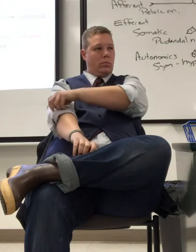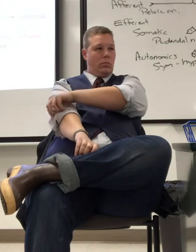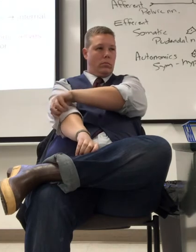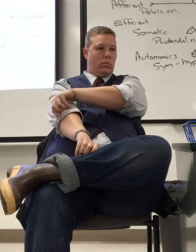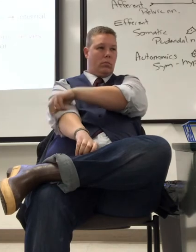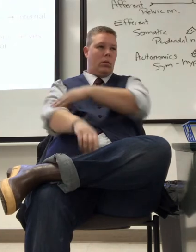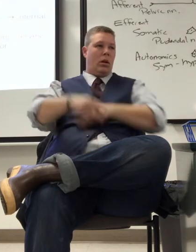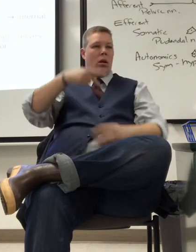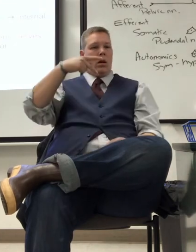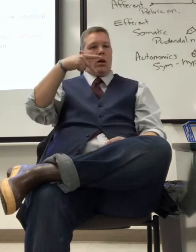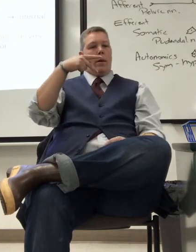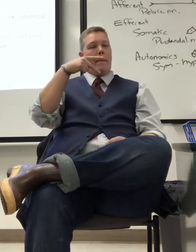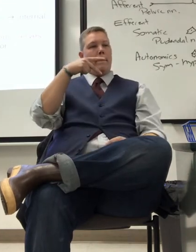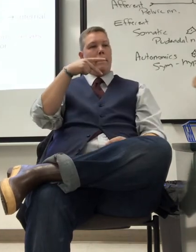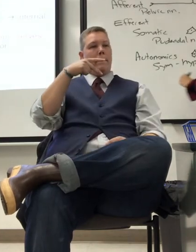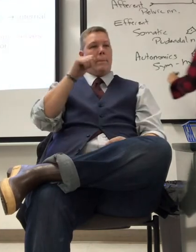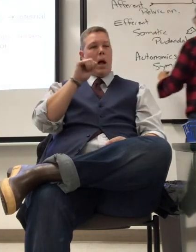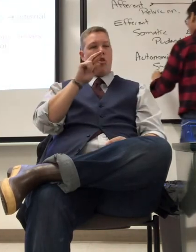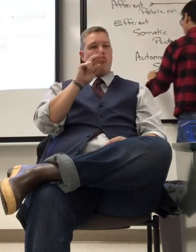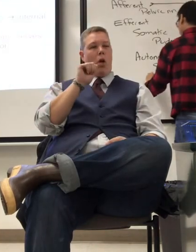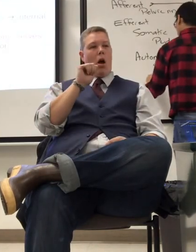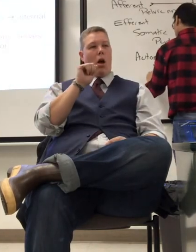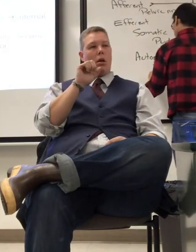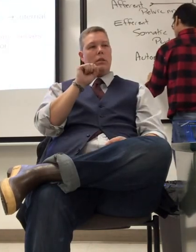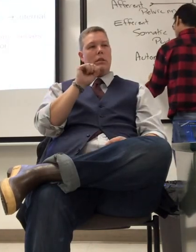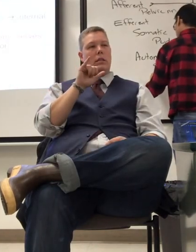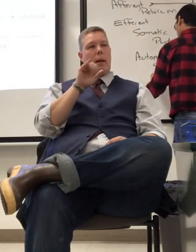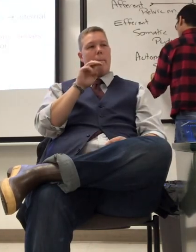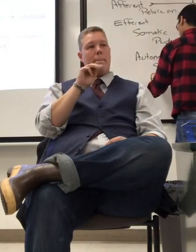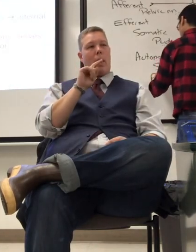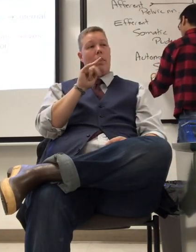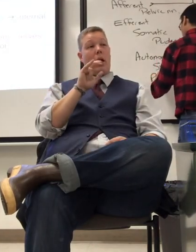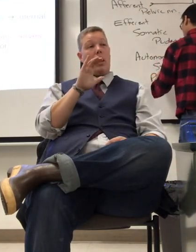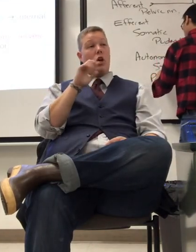The parasympathetic nerves for the bladder reflexes